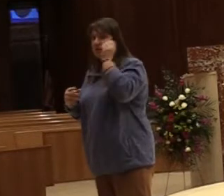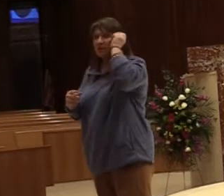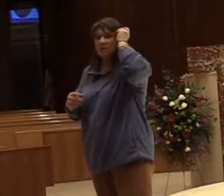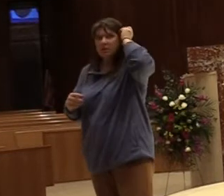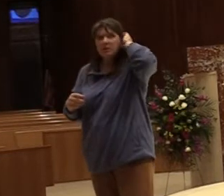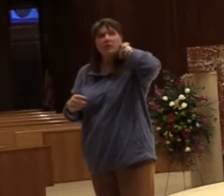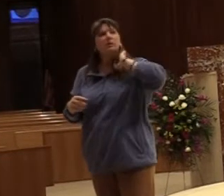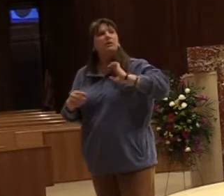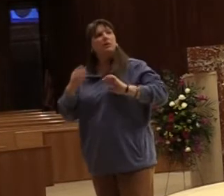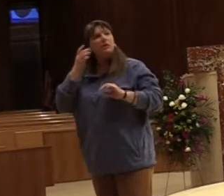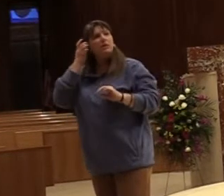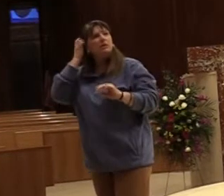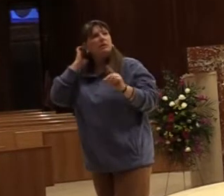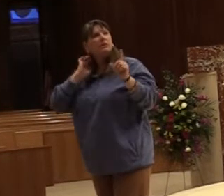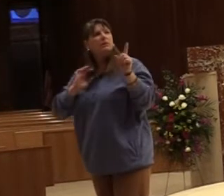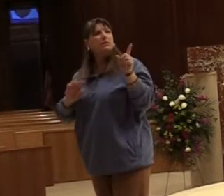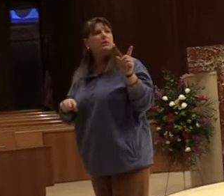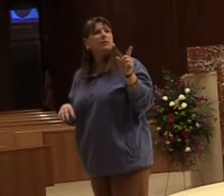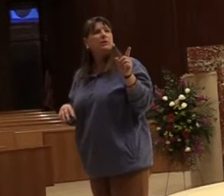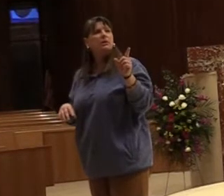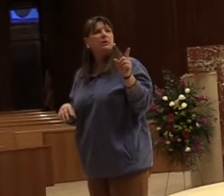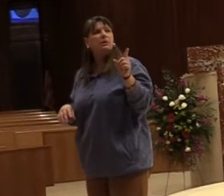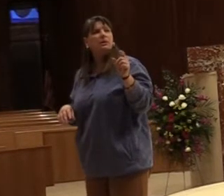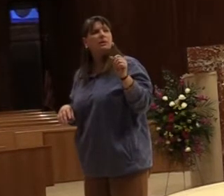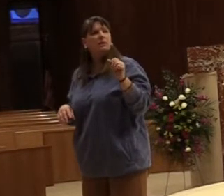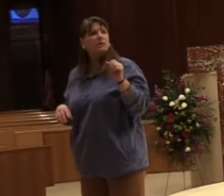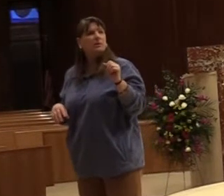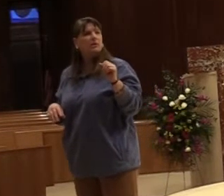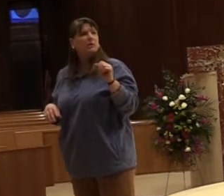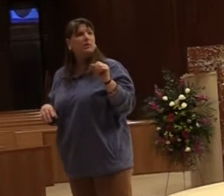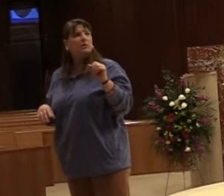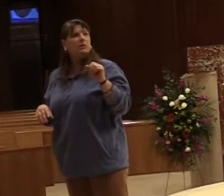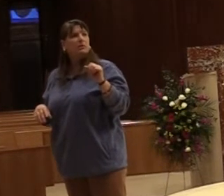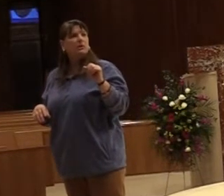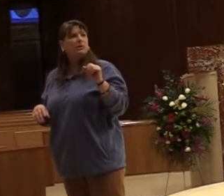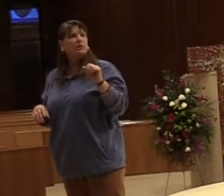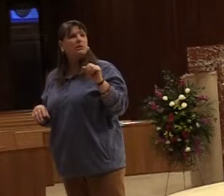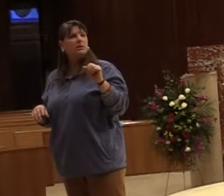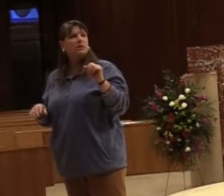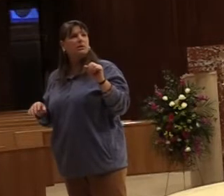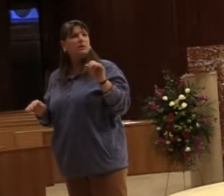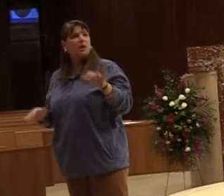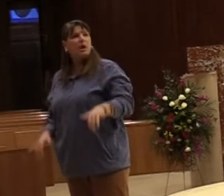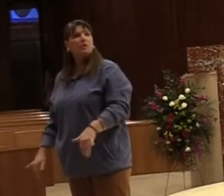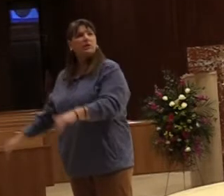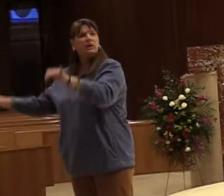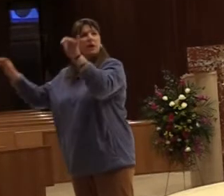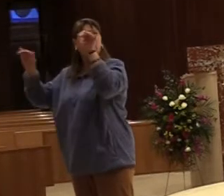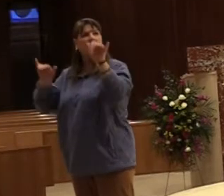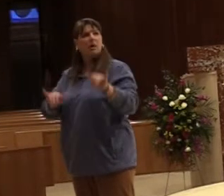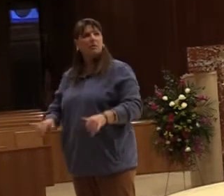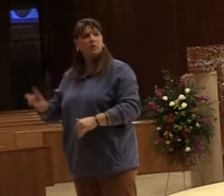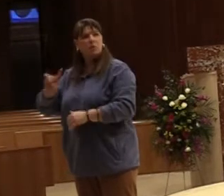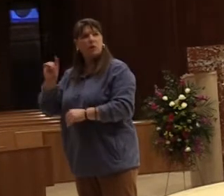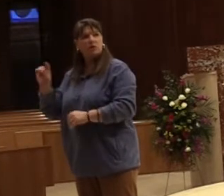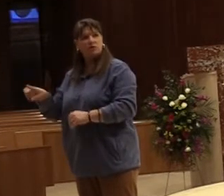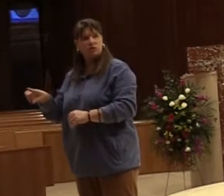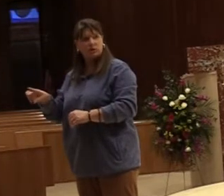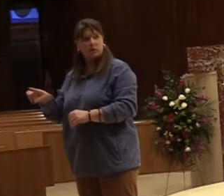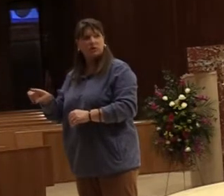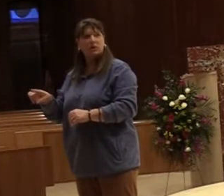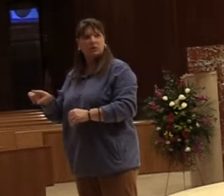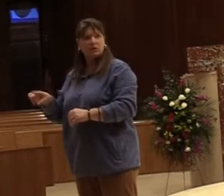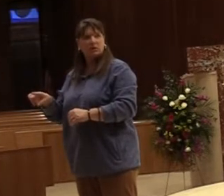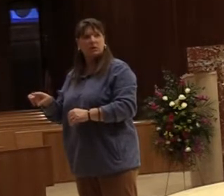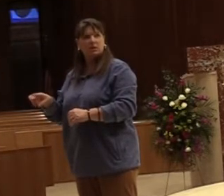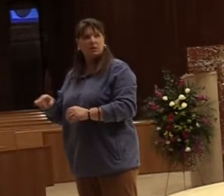Yeah. More of a comment, question. Over and over from the time of the